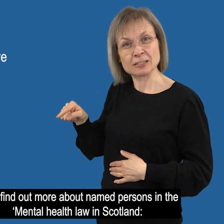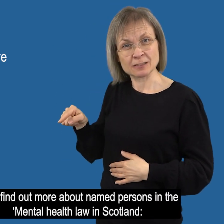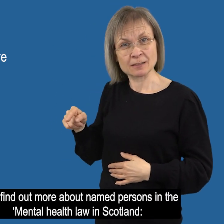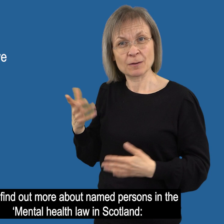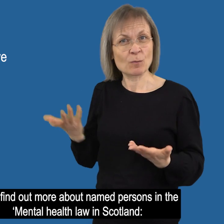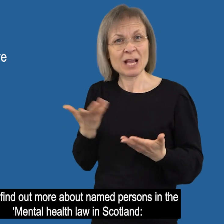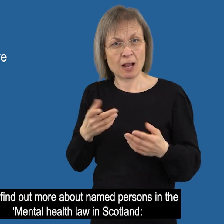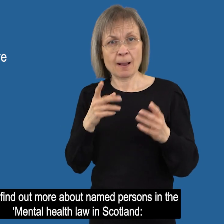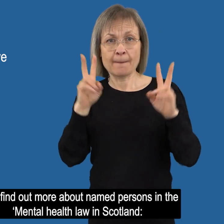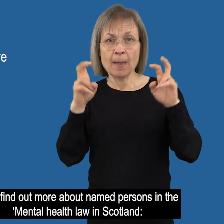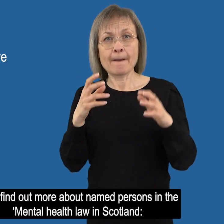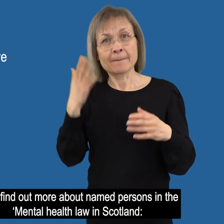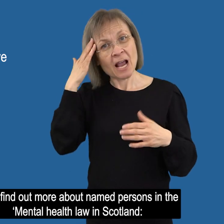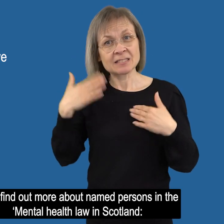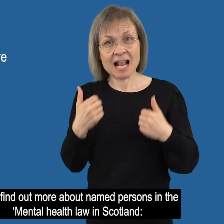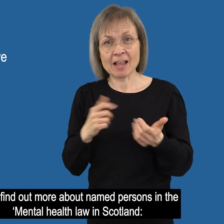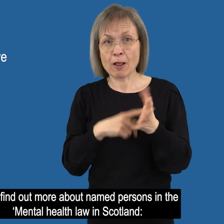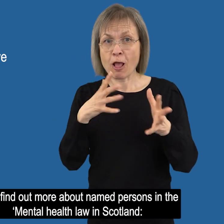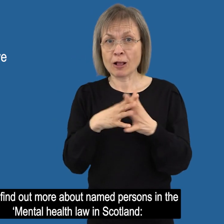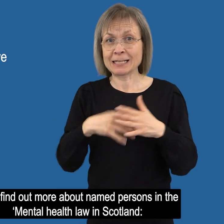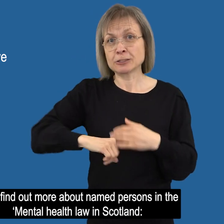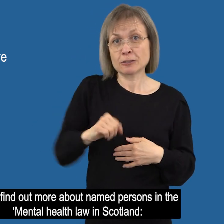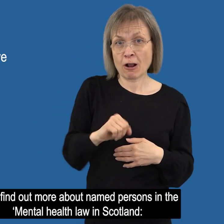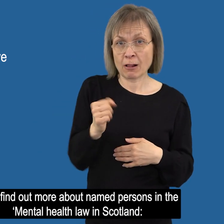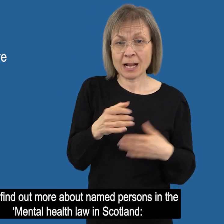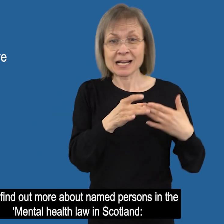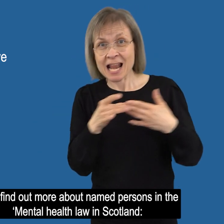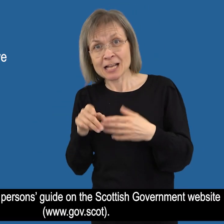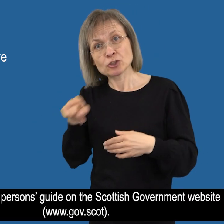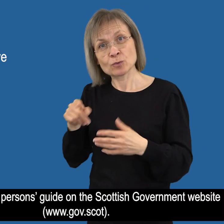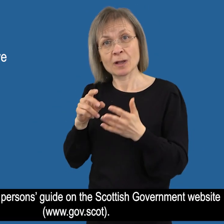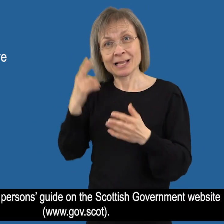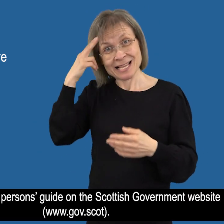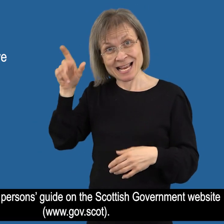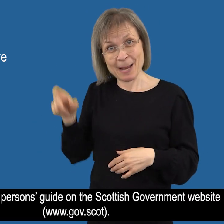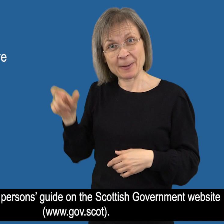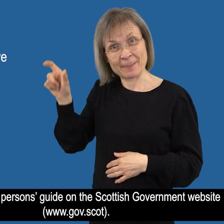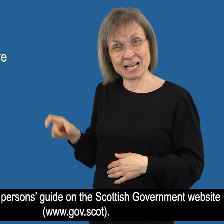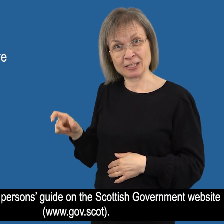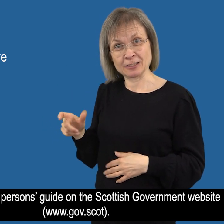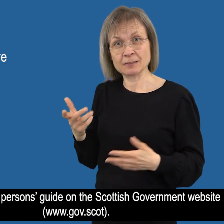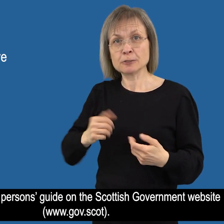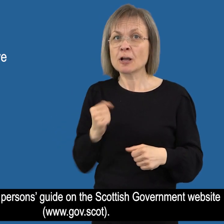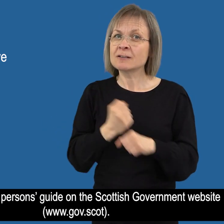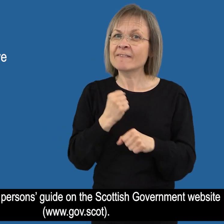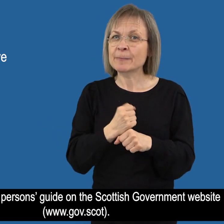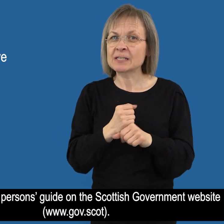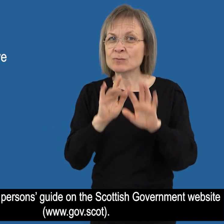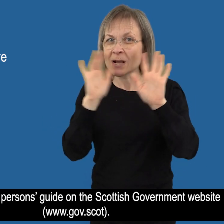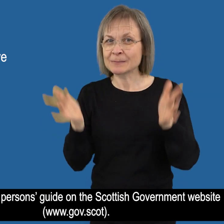I can find out more about named persons in the Mental Health Law in Scotland Guide to Named Persons Guide on the Scottish Government